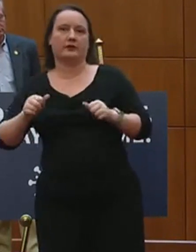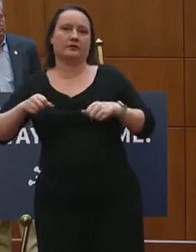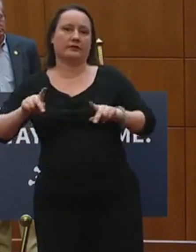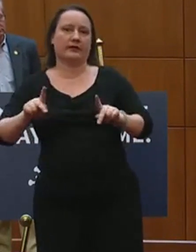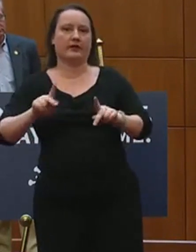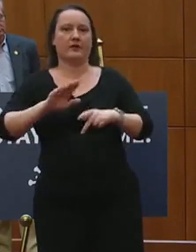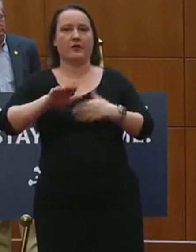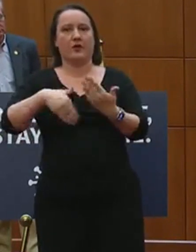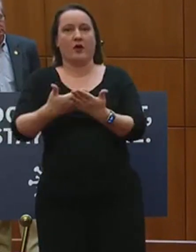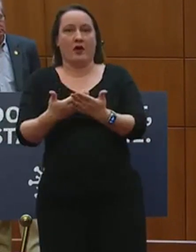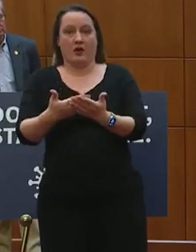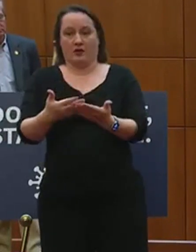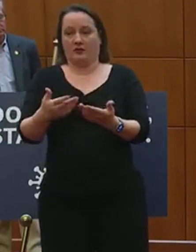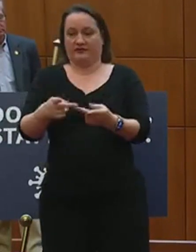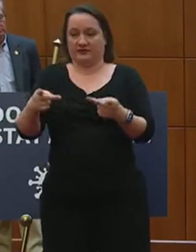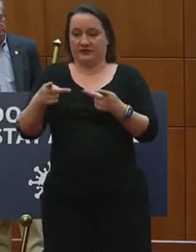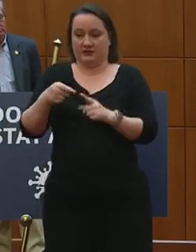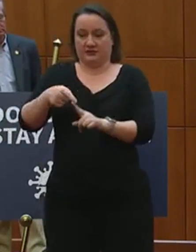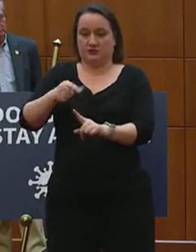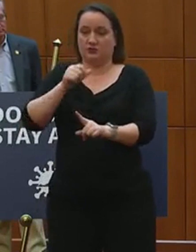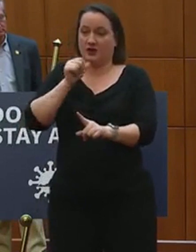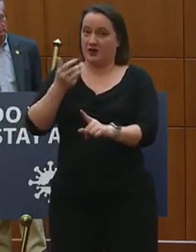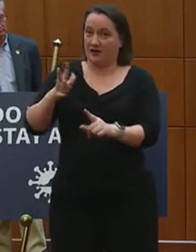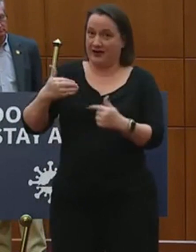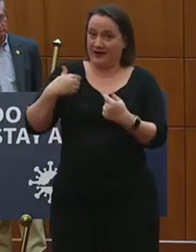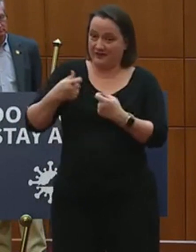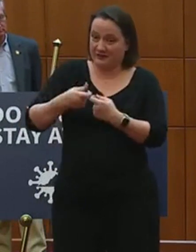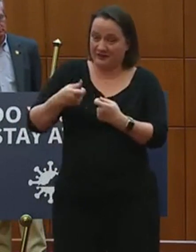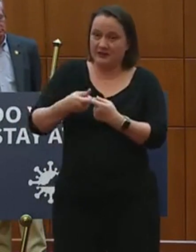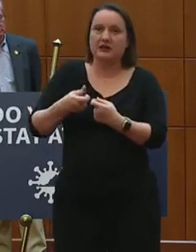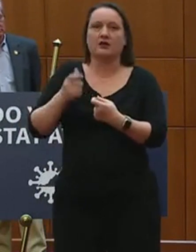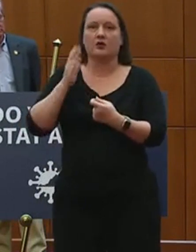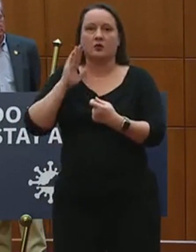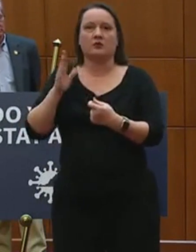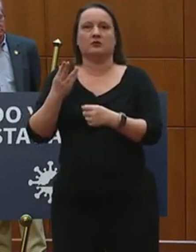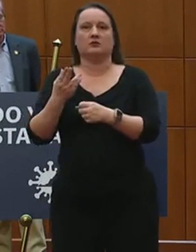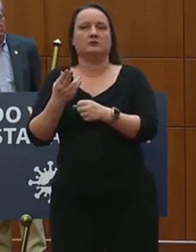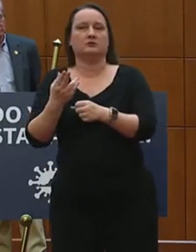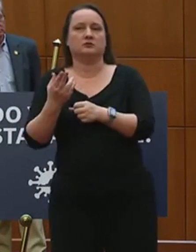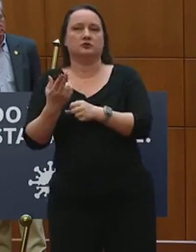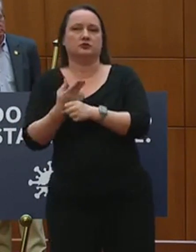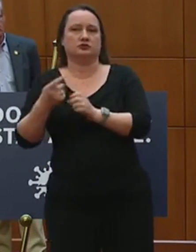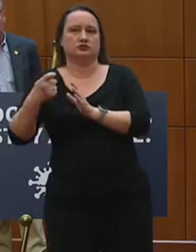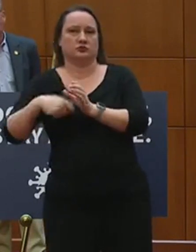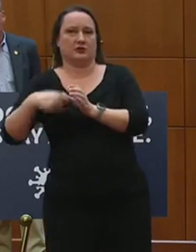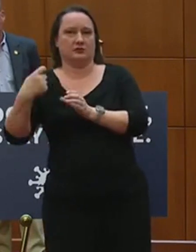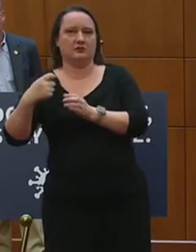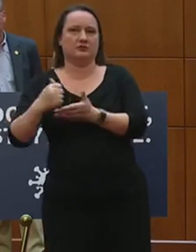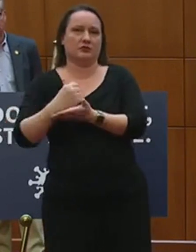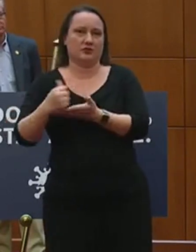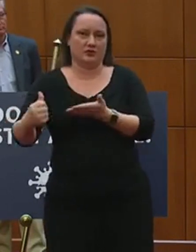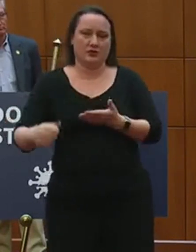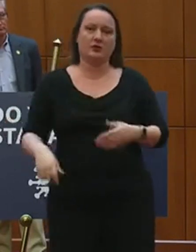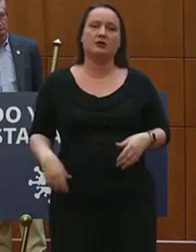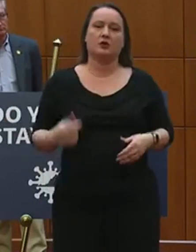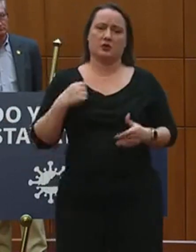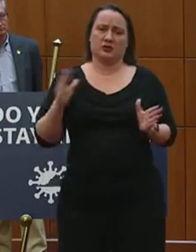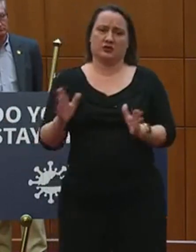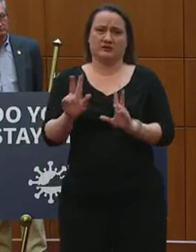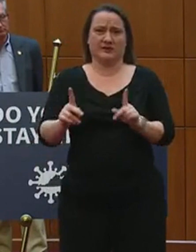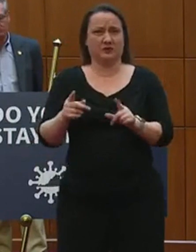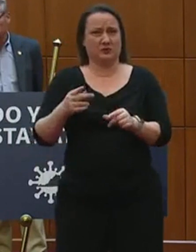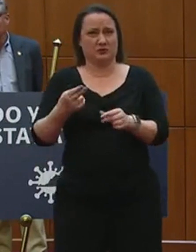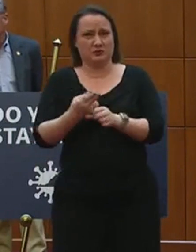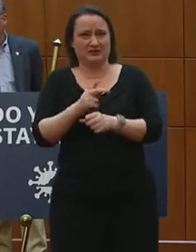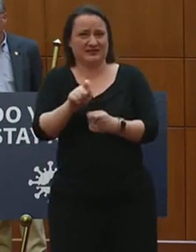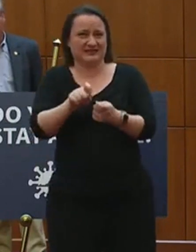machines available. We are urging citizens to have exact change, which also helps. But for those cases